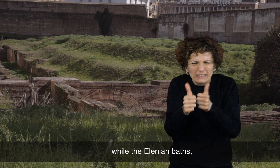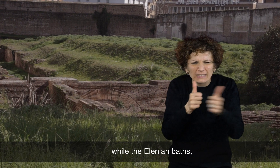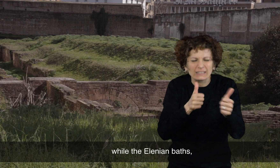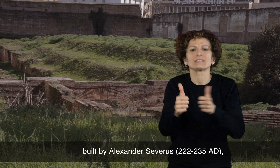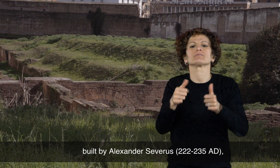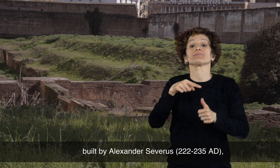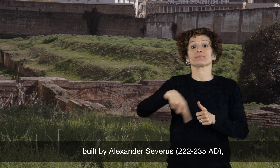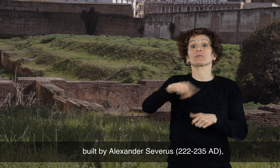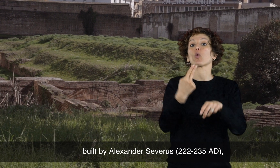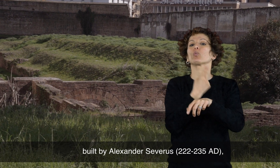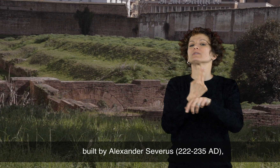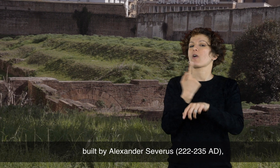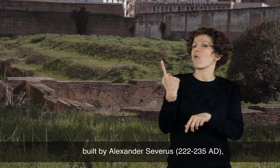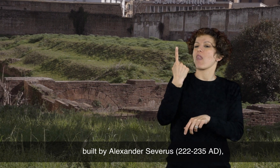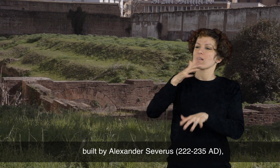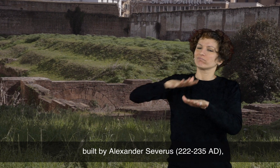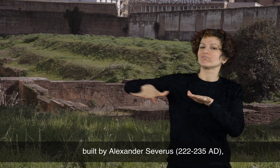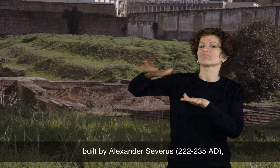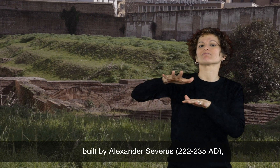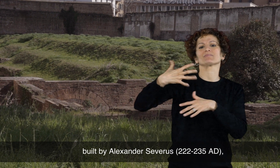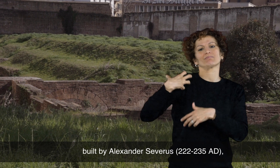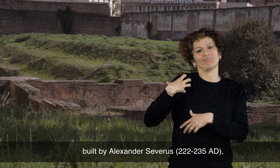baths, built by Alexander Severus,